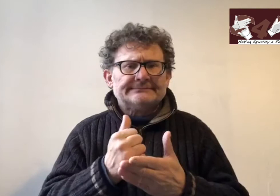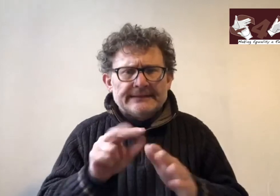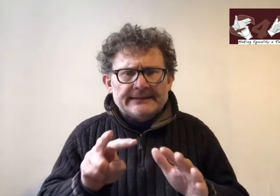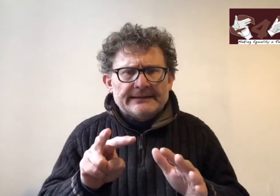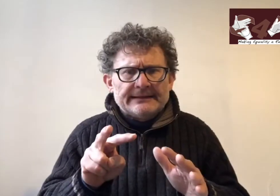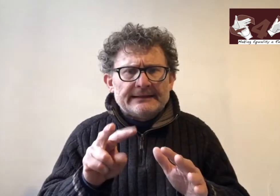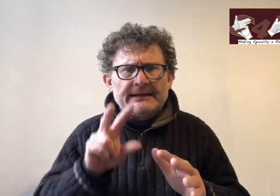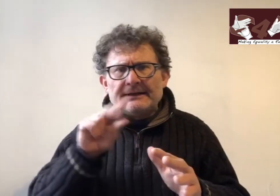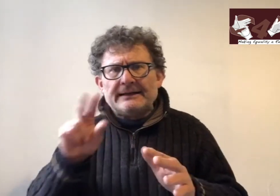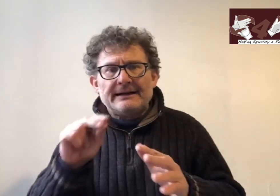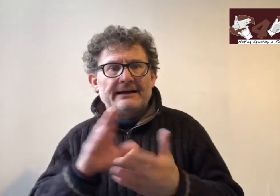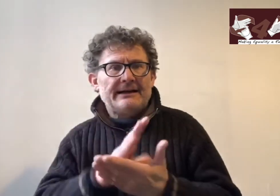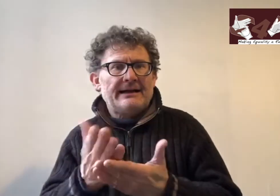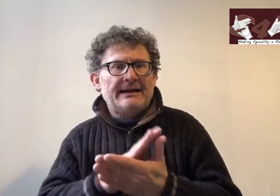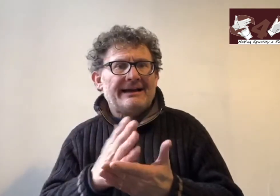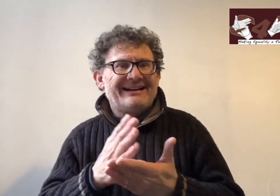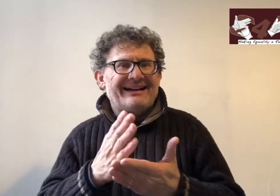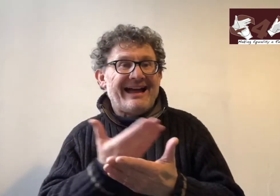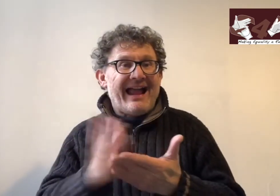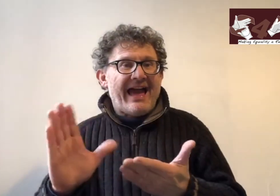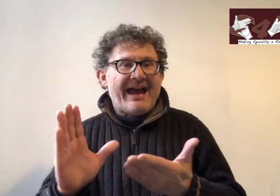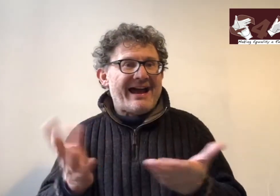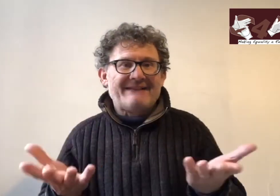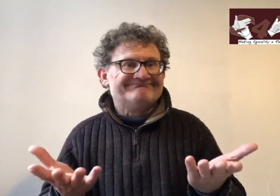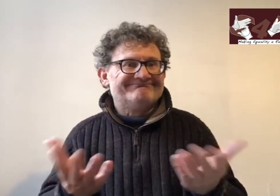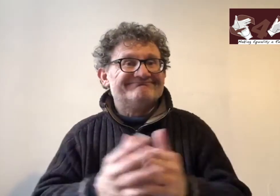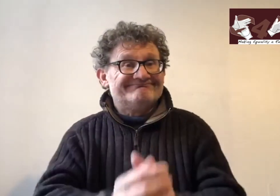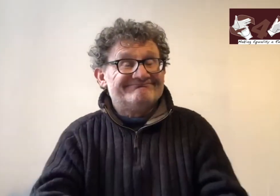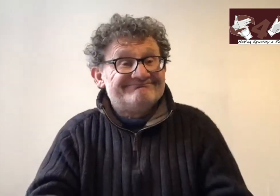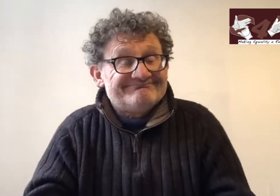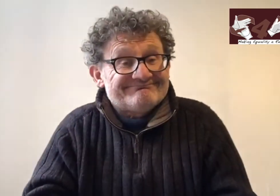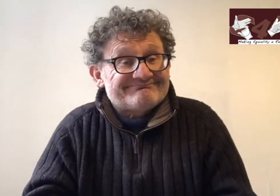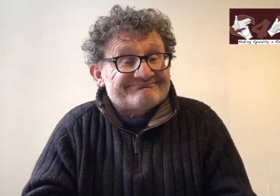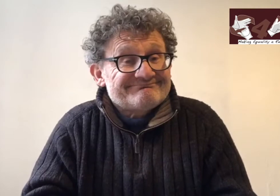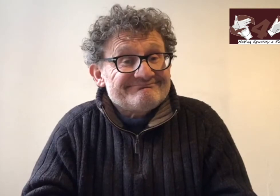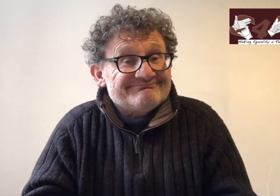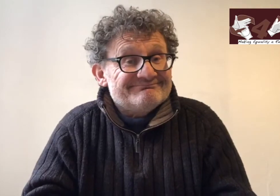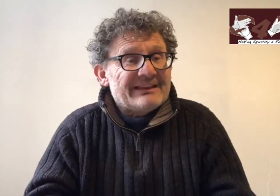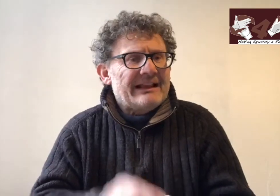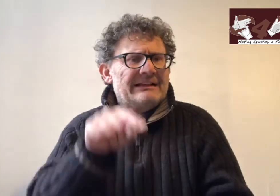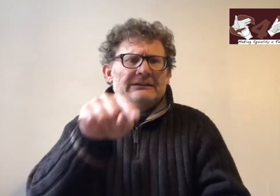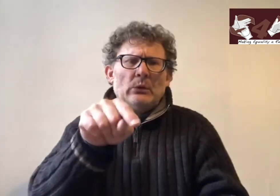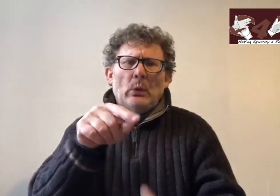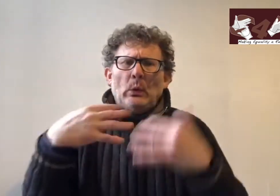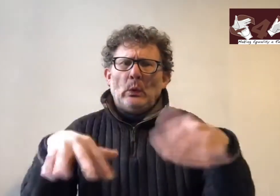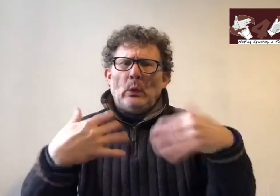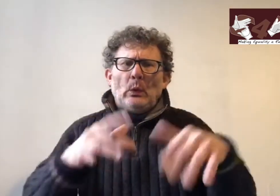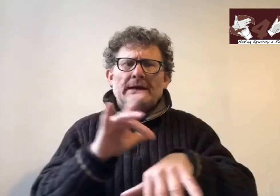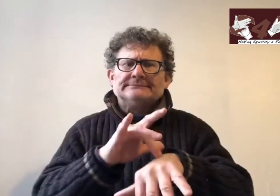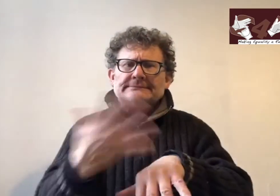that lesson. The person, the CSW, whoever that might be, might struggle to be able to convey the meaning of that question in a